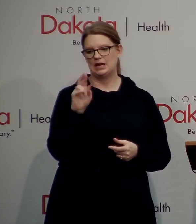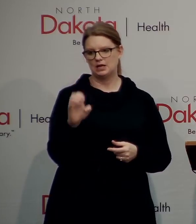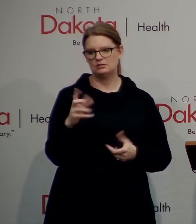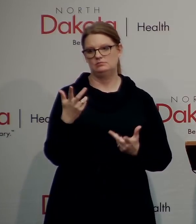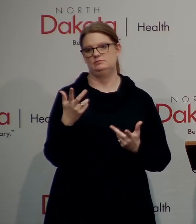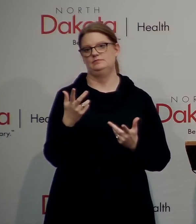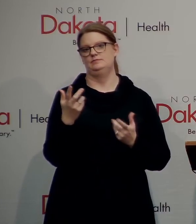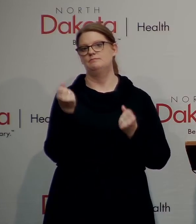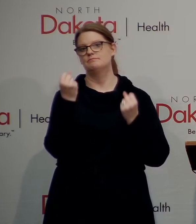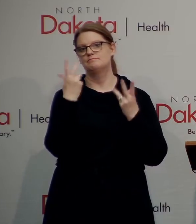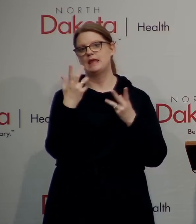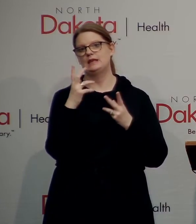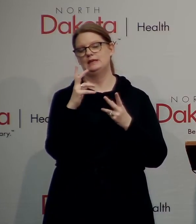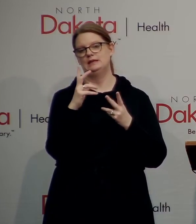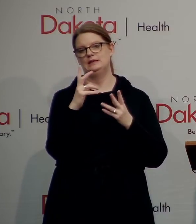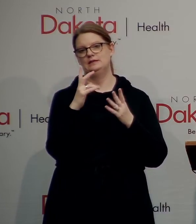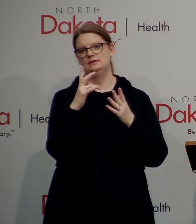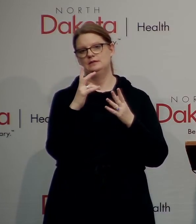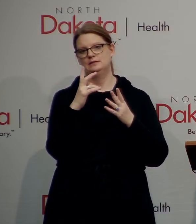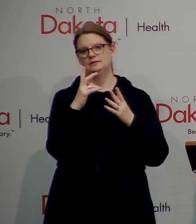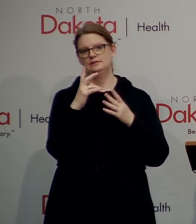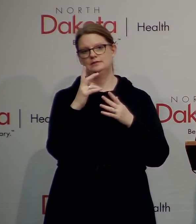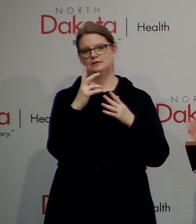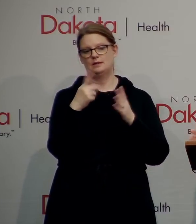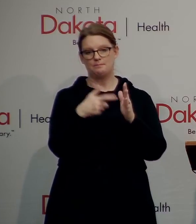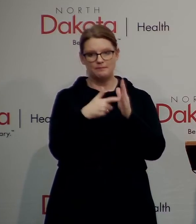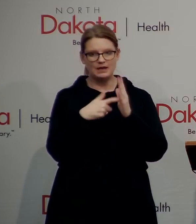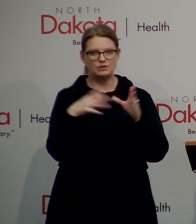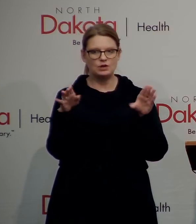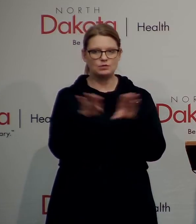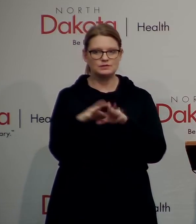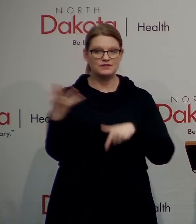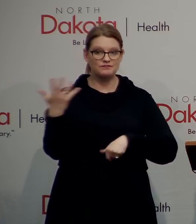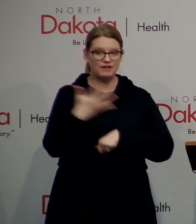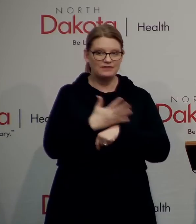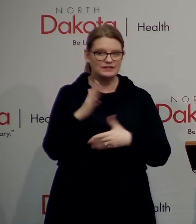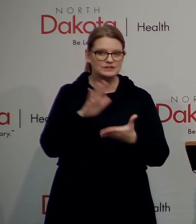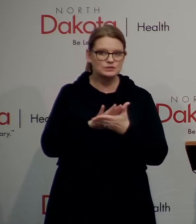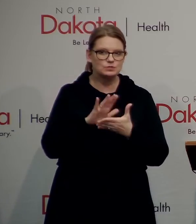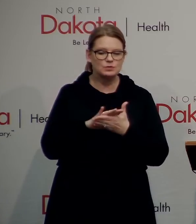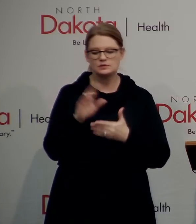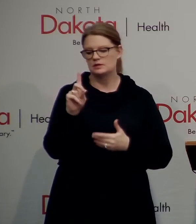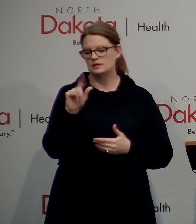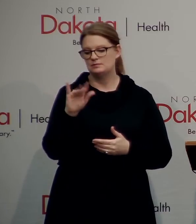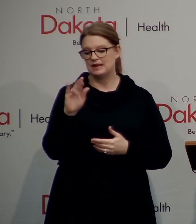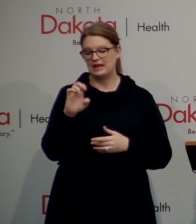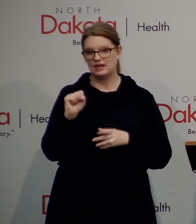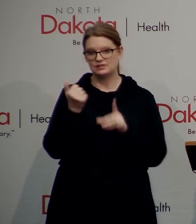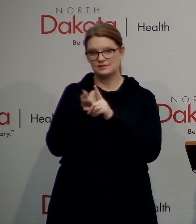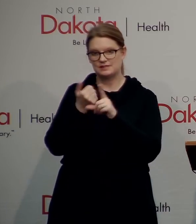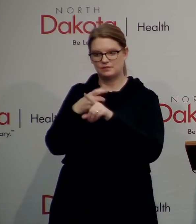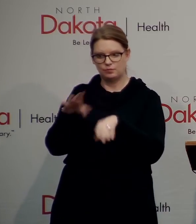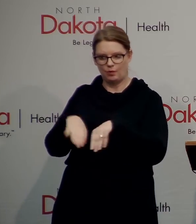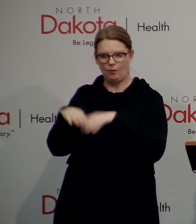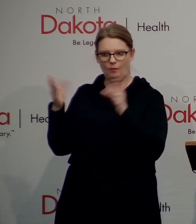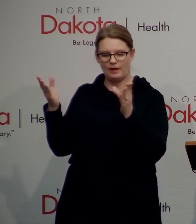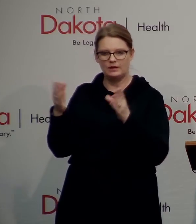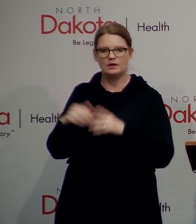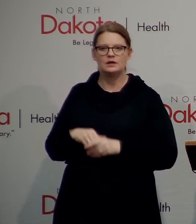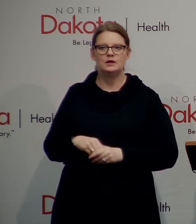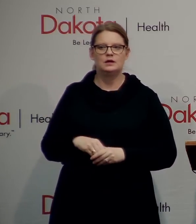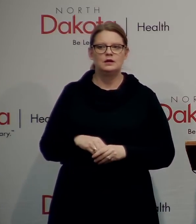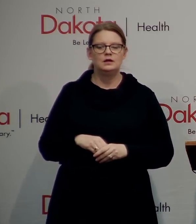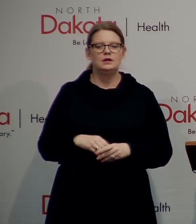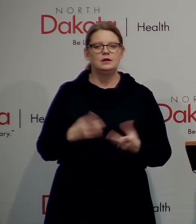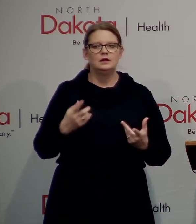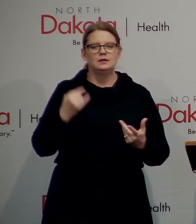questions about that we did a mandatory closing for 5 days of schools, but daycares were left open. We were